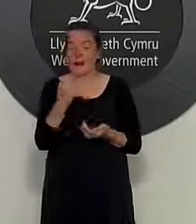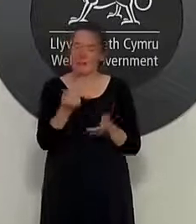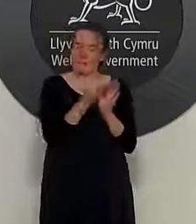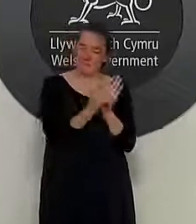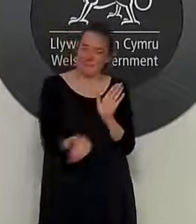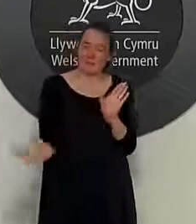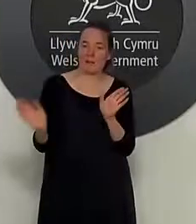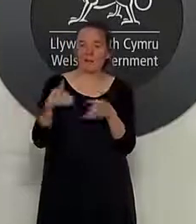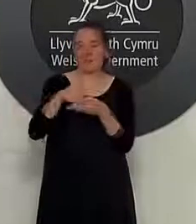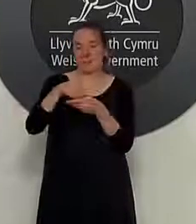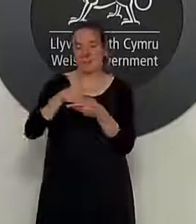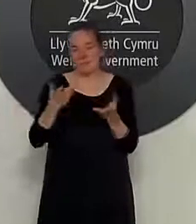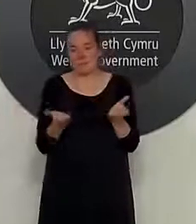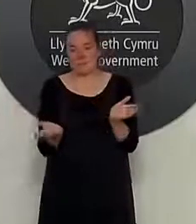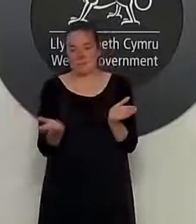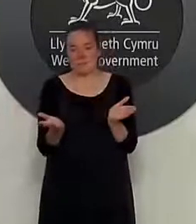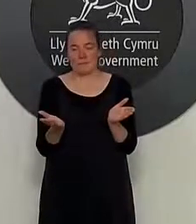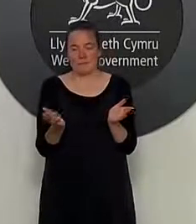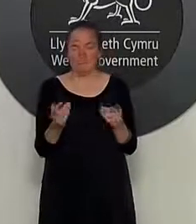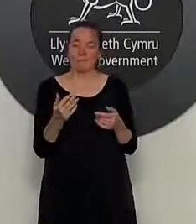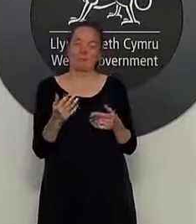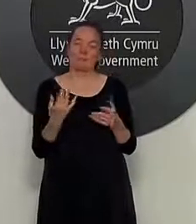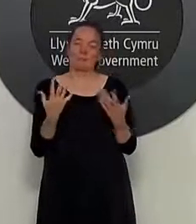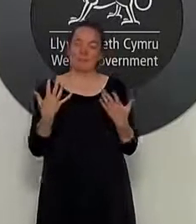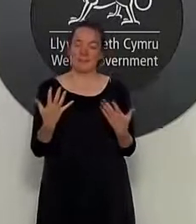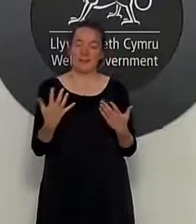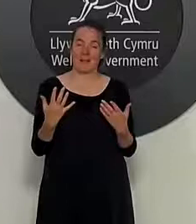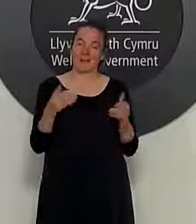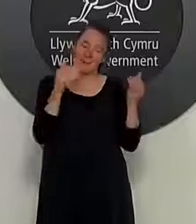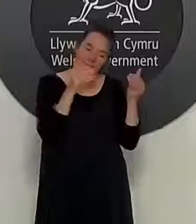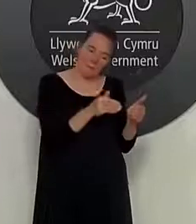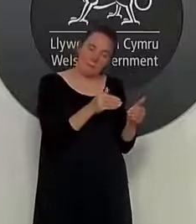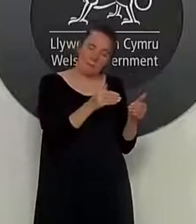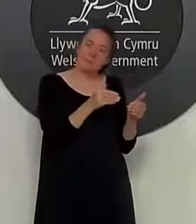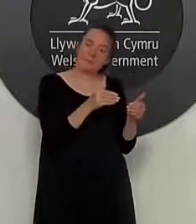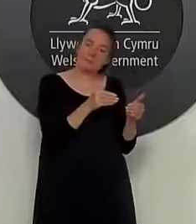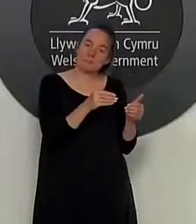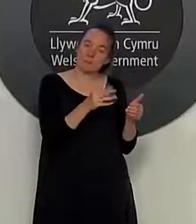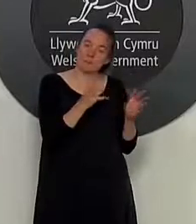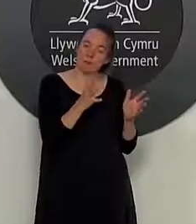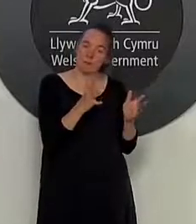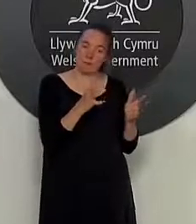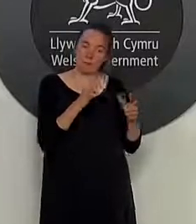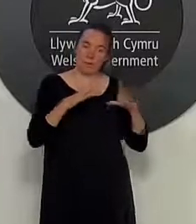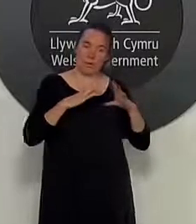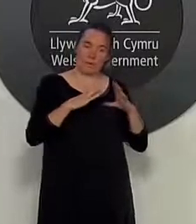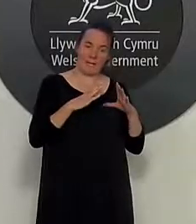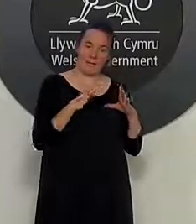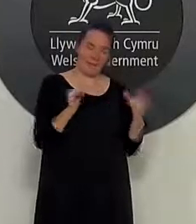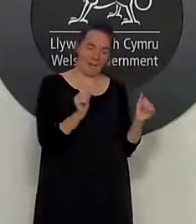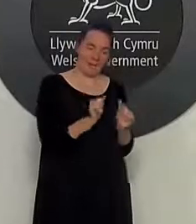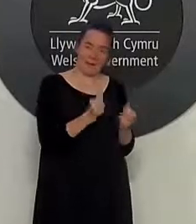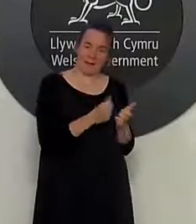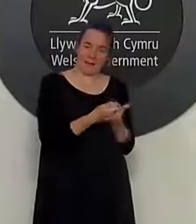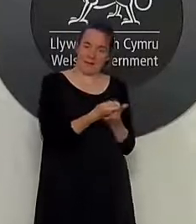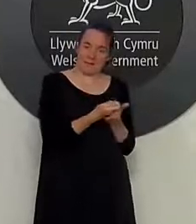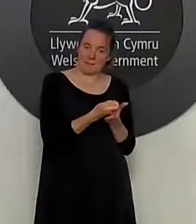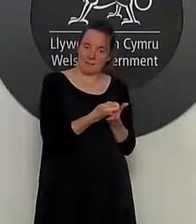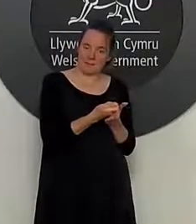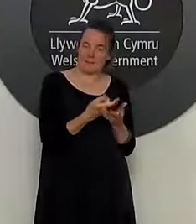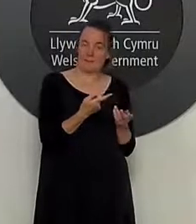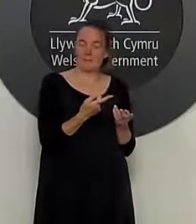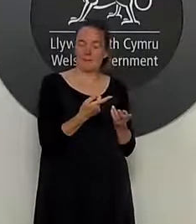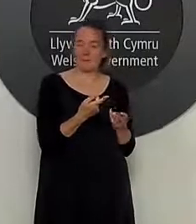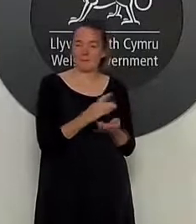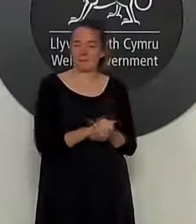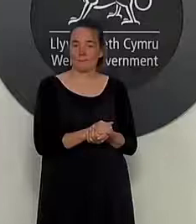context beyond the focus of today, which is about those short-term holiday lets and the